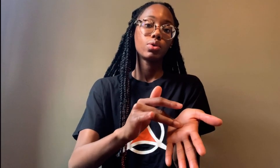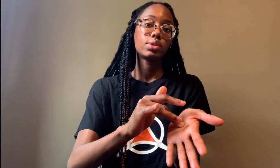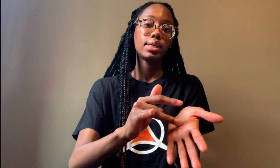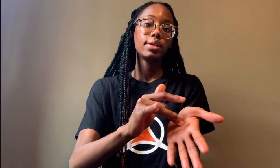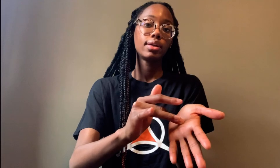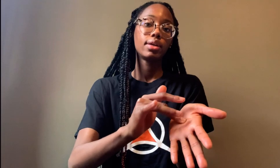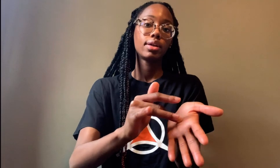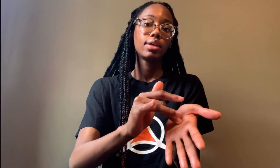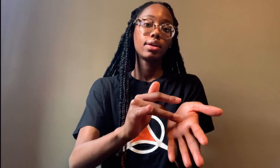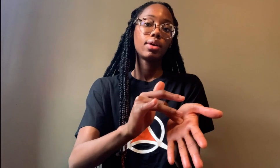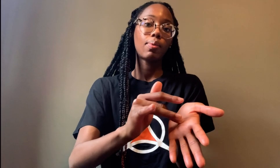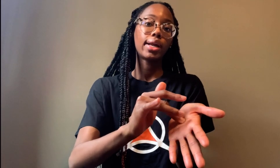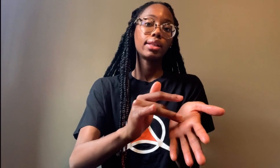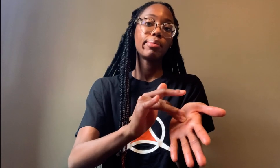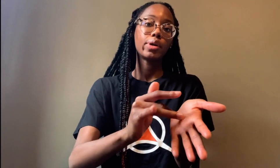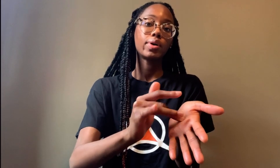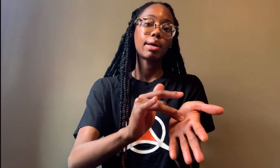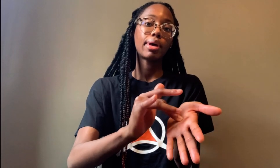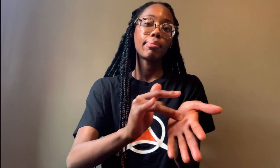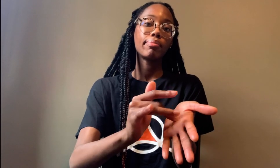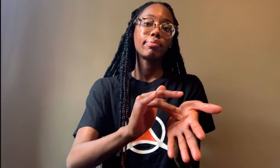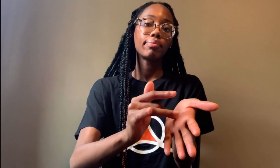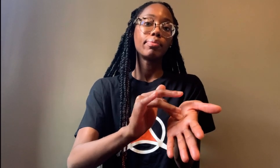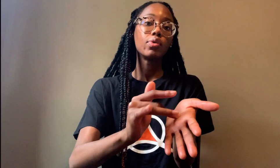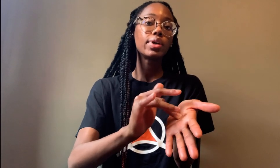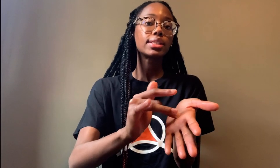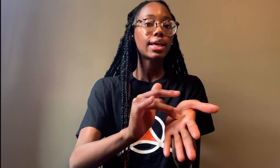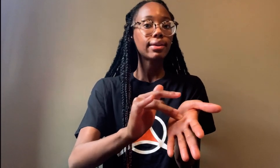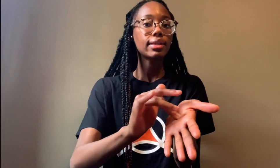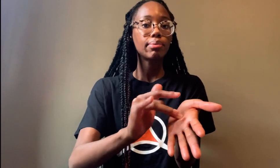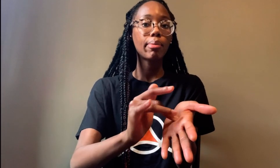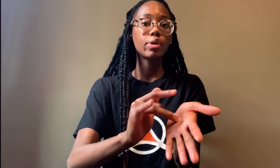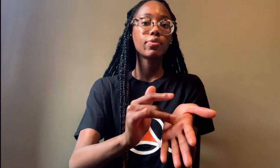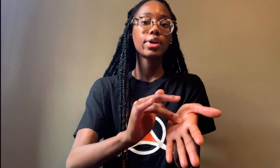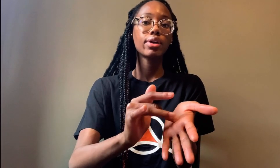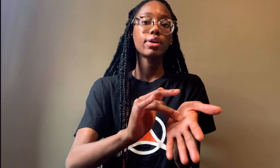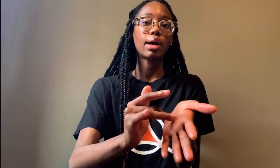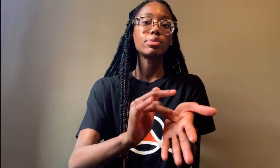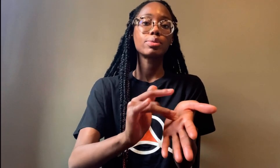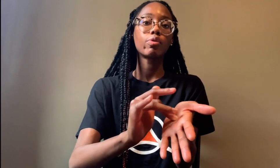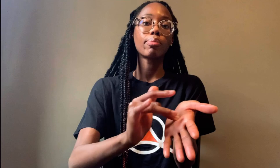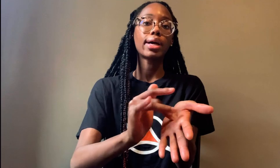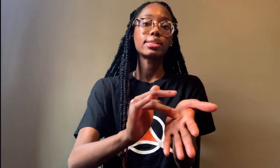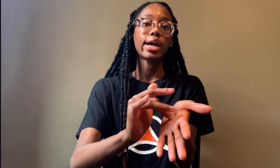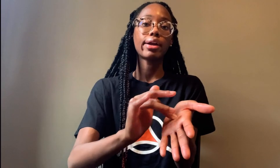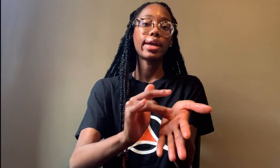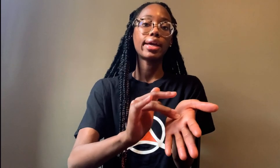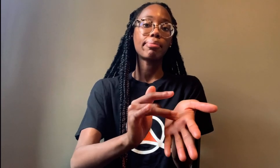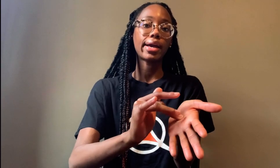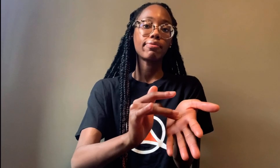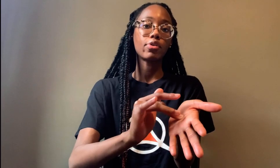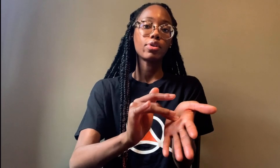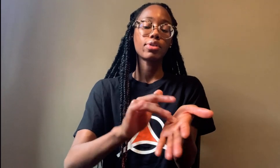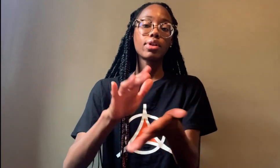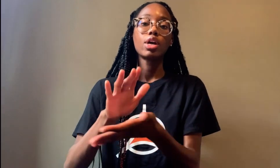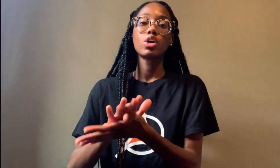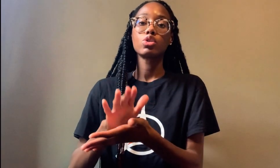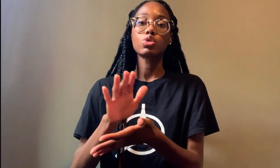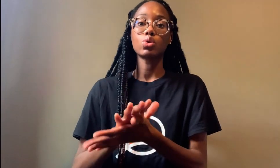See? Right in the middle, and I'm not moving technically my middle finger, I'm just moving my entire hand back and forth. School.